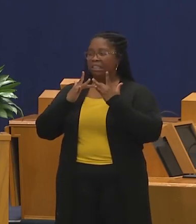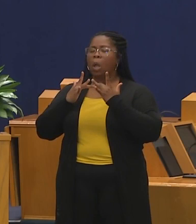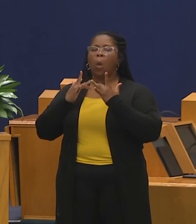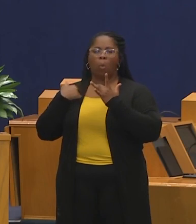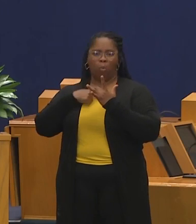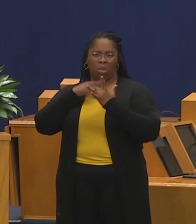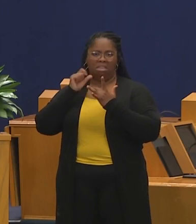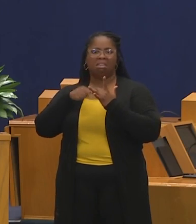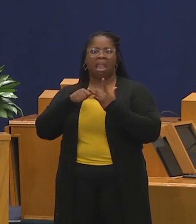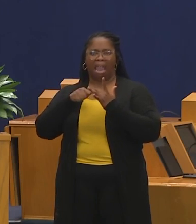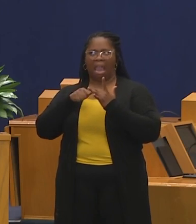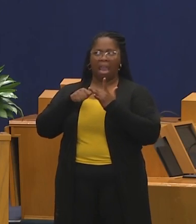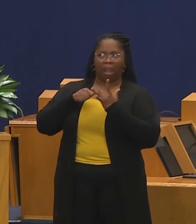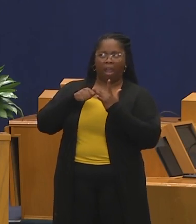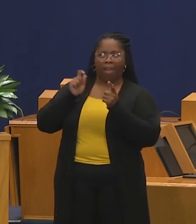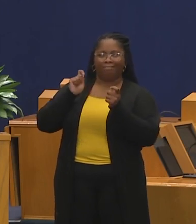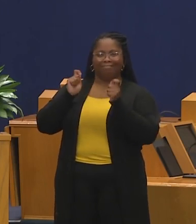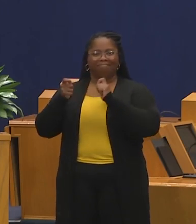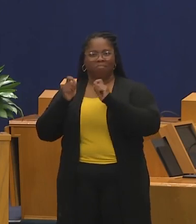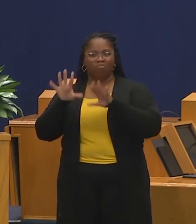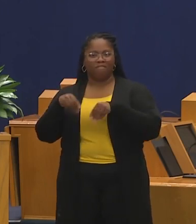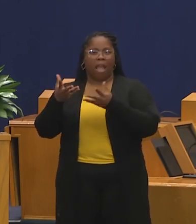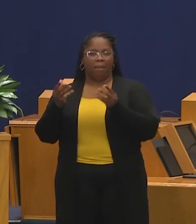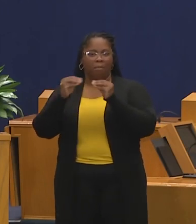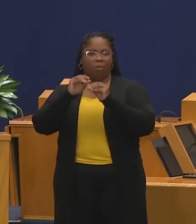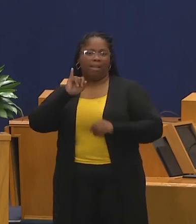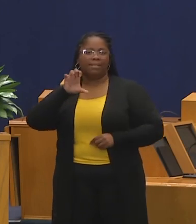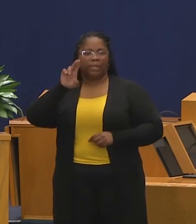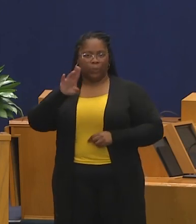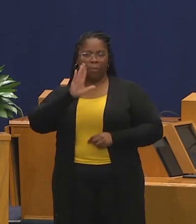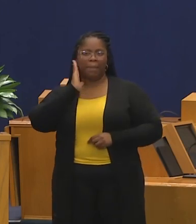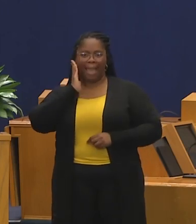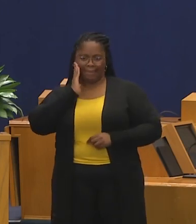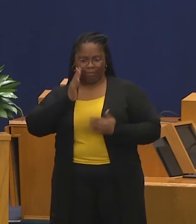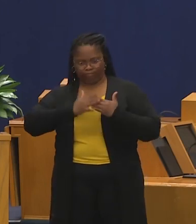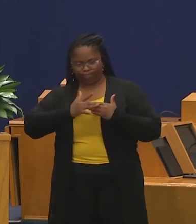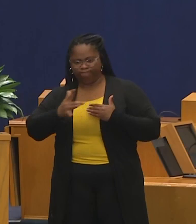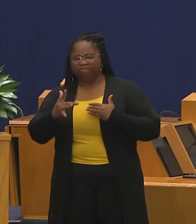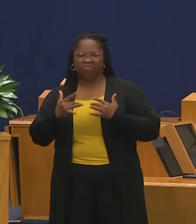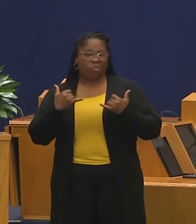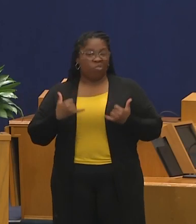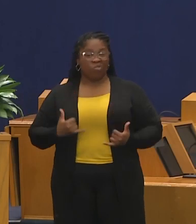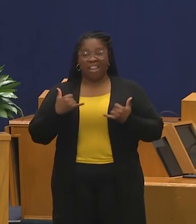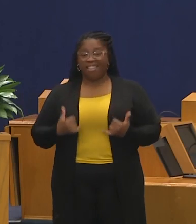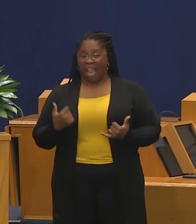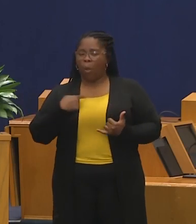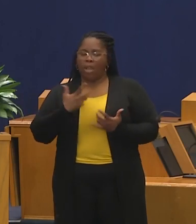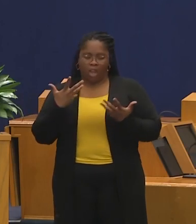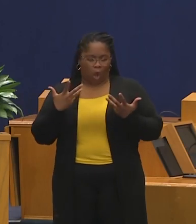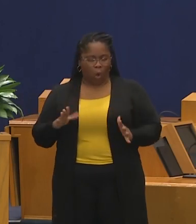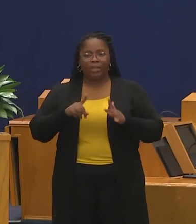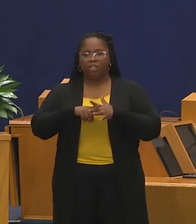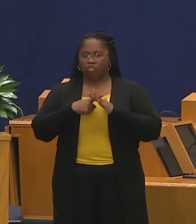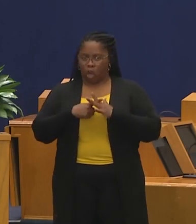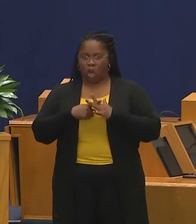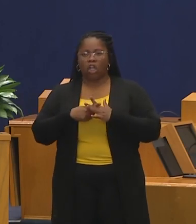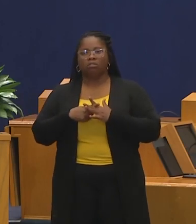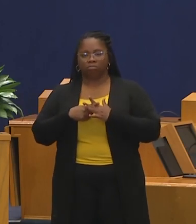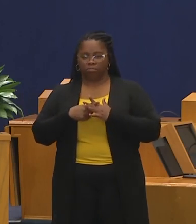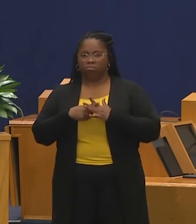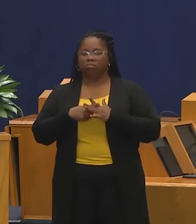to be corrected for in the days and weeks to come, and there are already multiple efforts underway to do so.